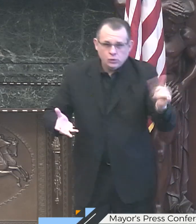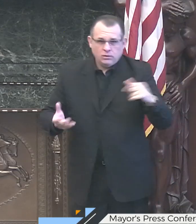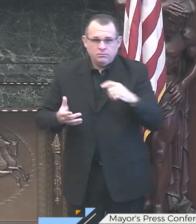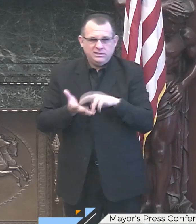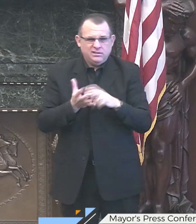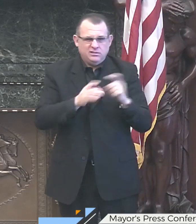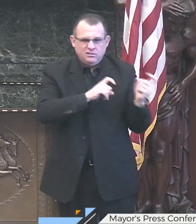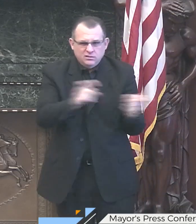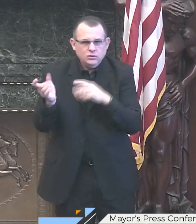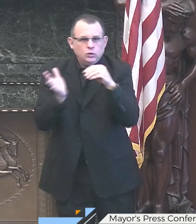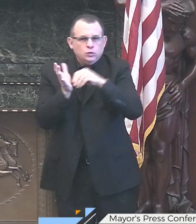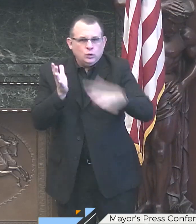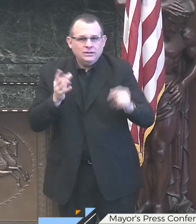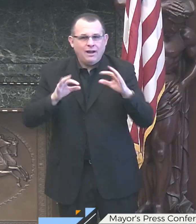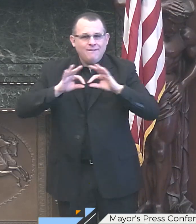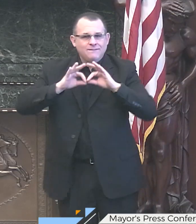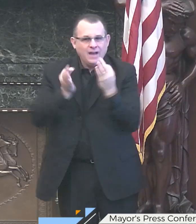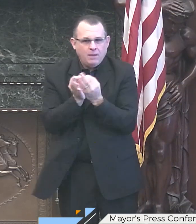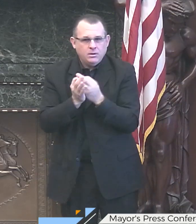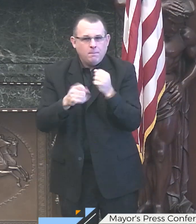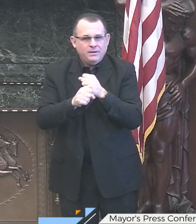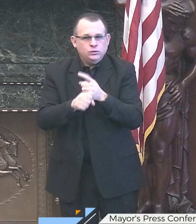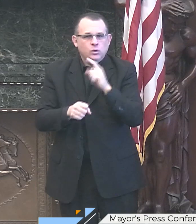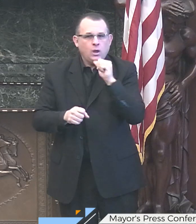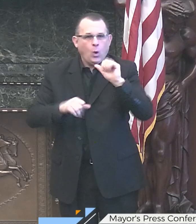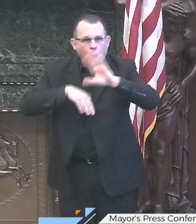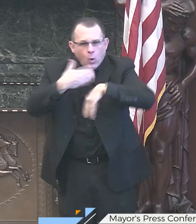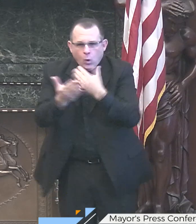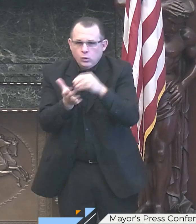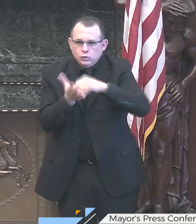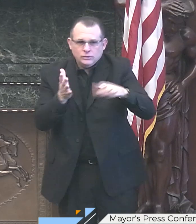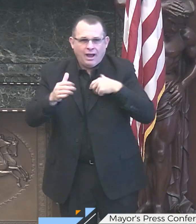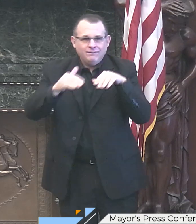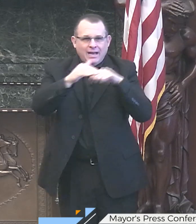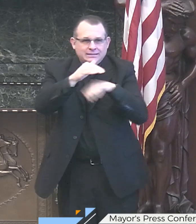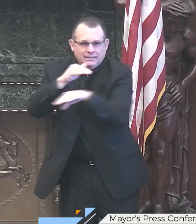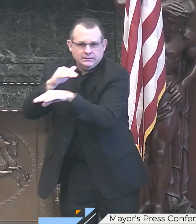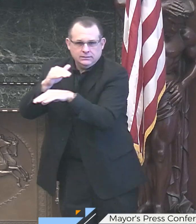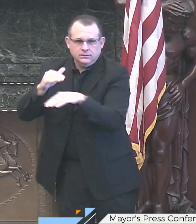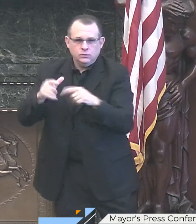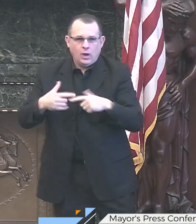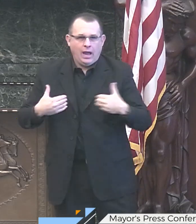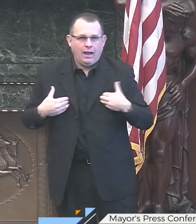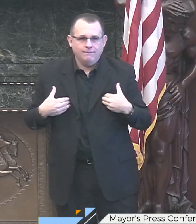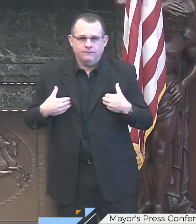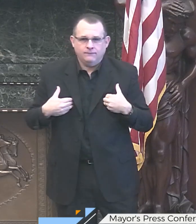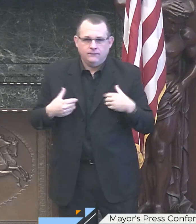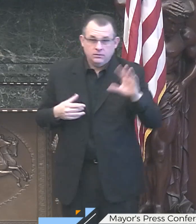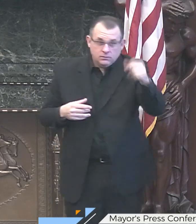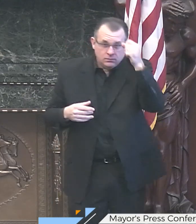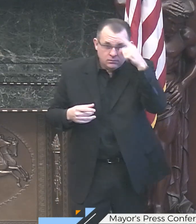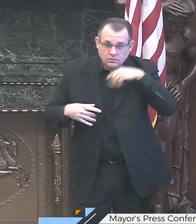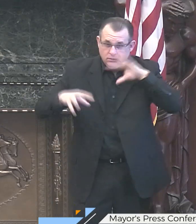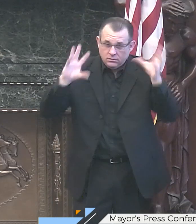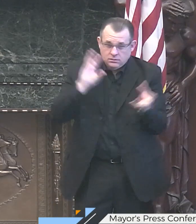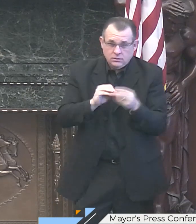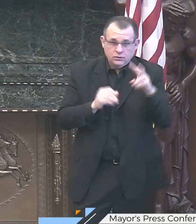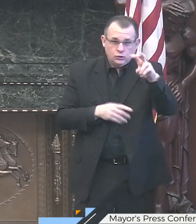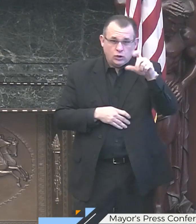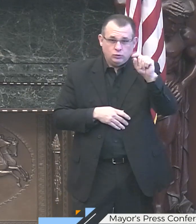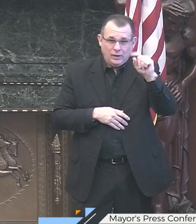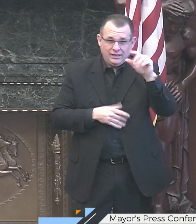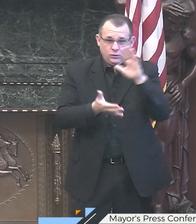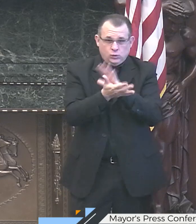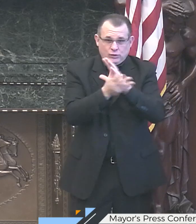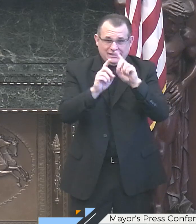help level the playing field and ensure all of our students who attend the 220 district-led public schools across Philadelphia have the tools